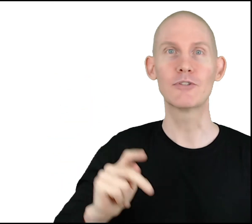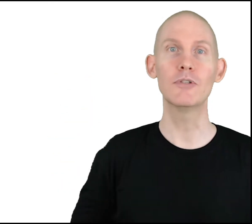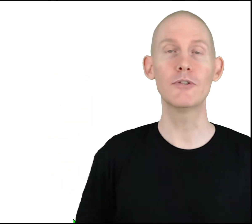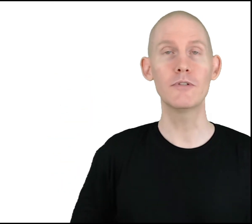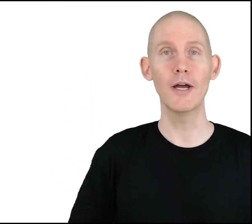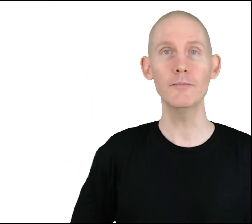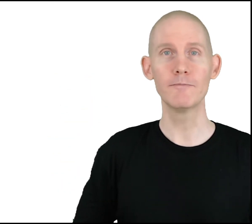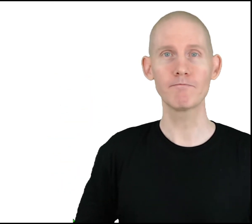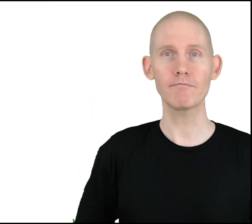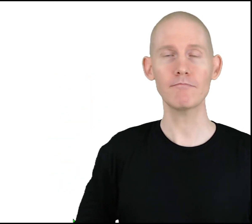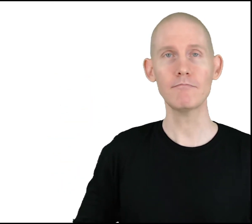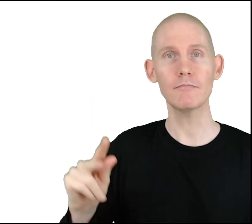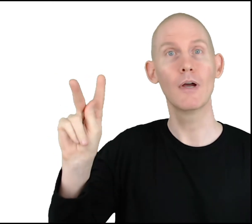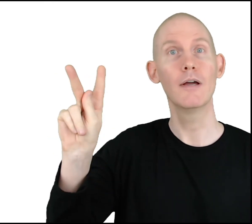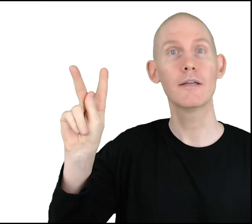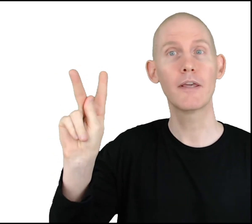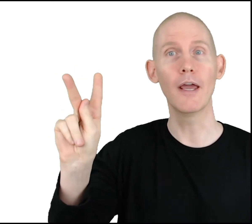2 times. K.